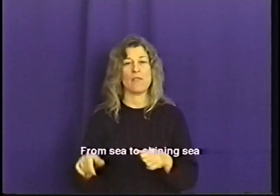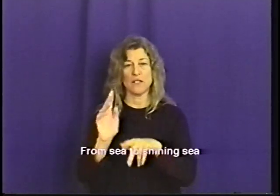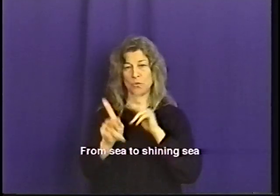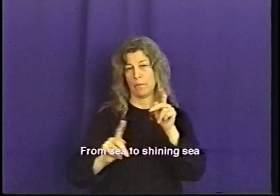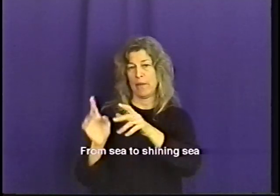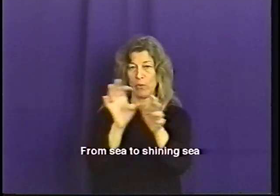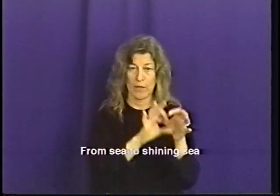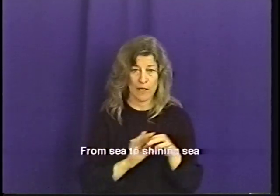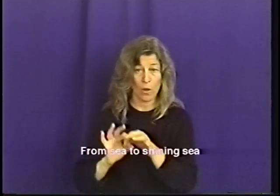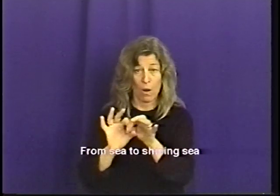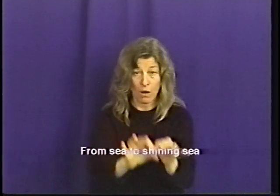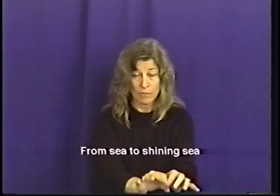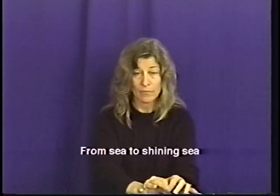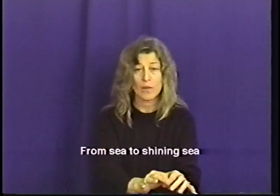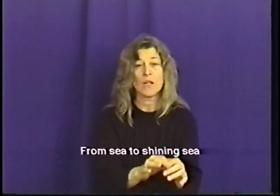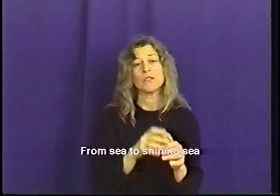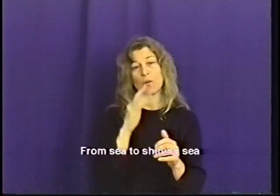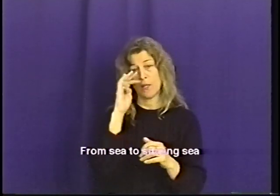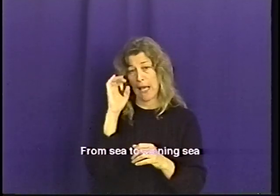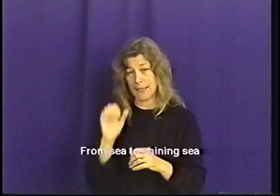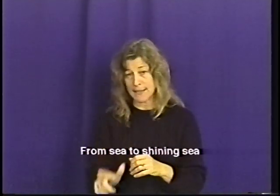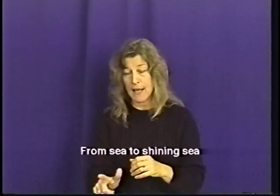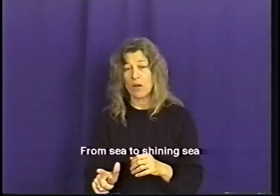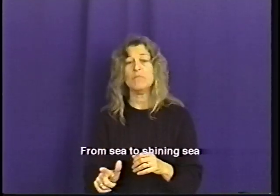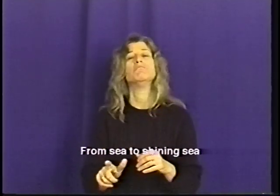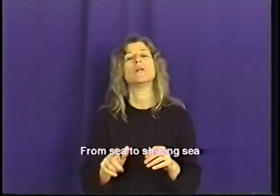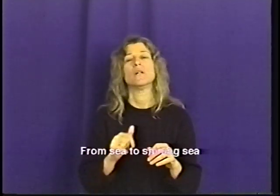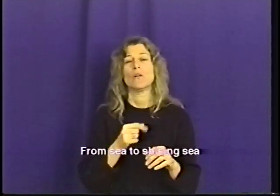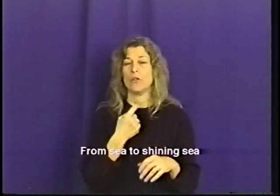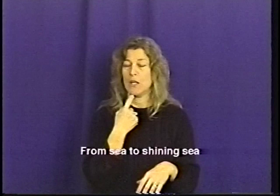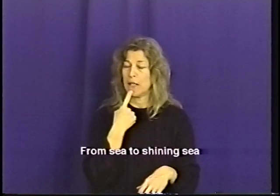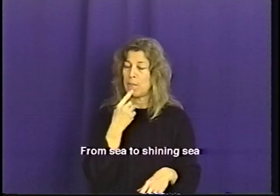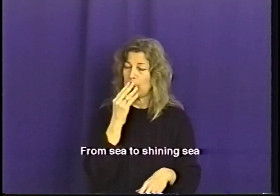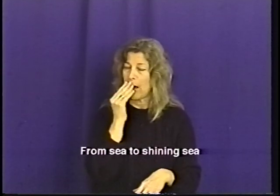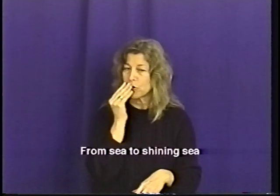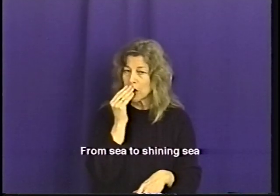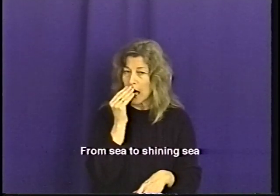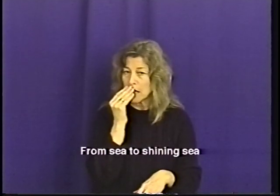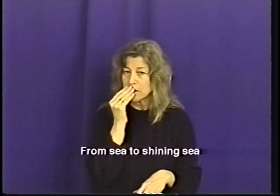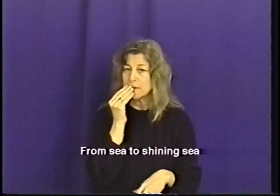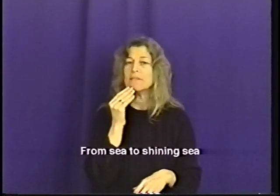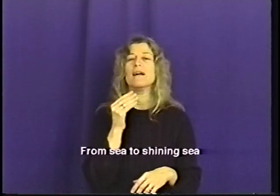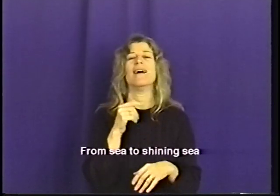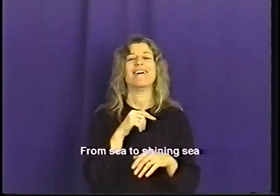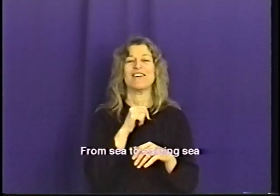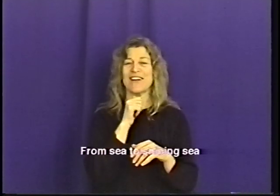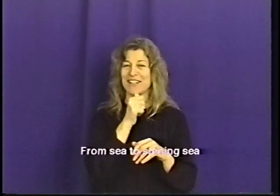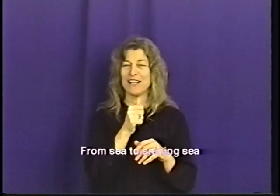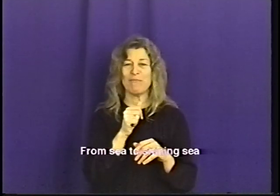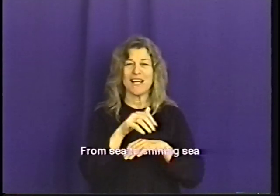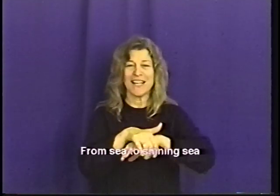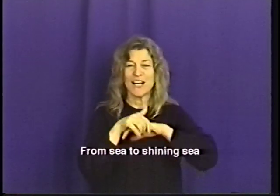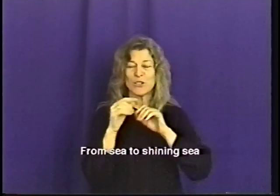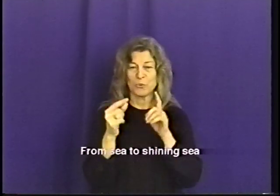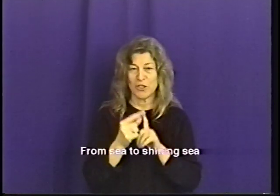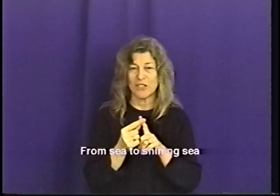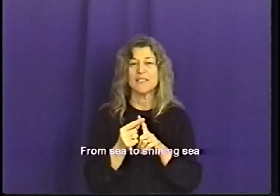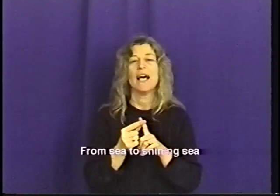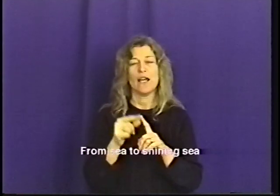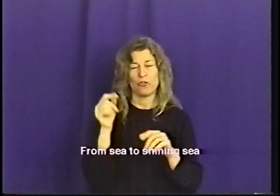that's where people get along. So in ASL, you're going to keep your mouth shut. You're not going to give me any English words, and you're just